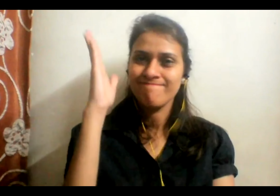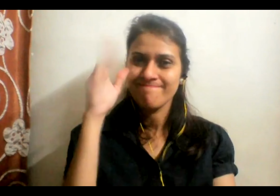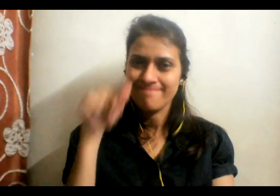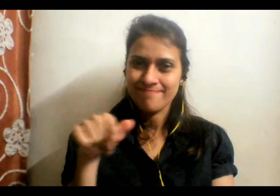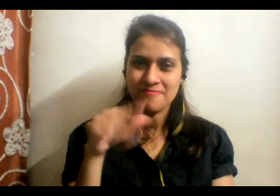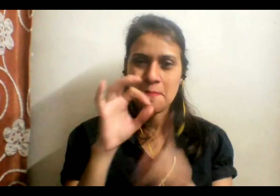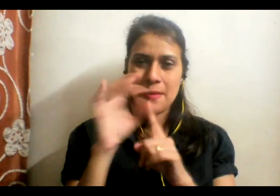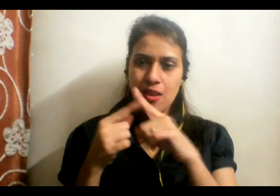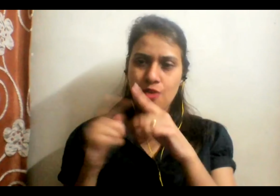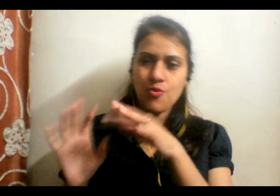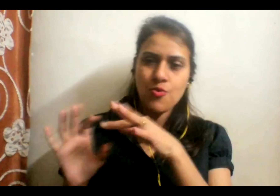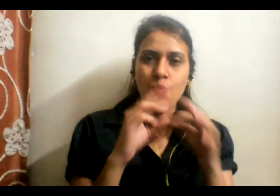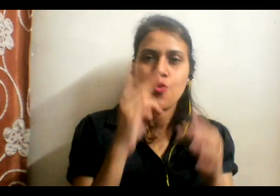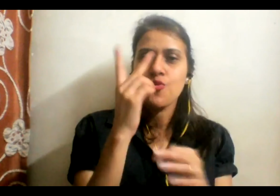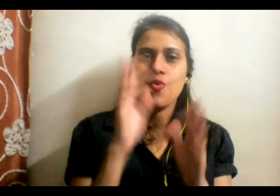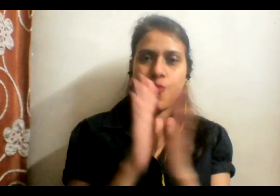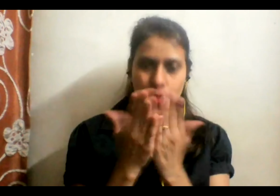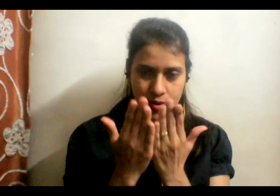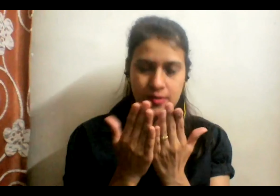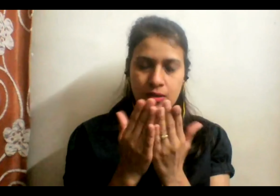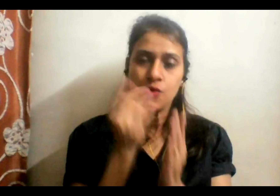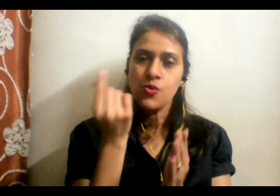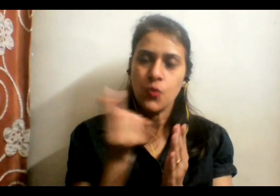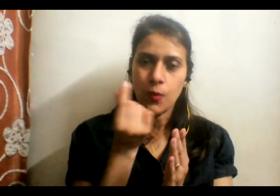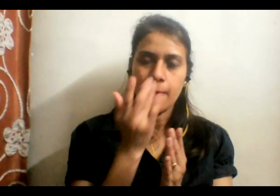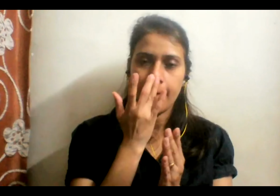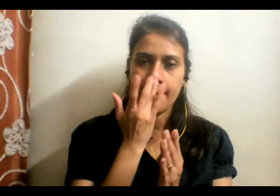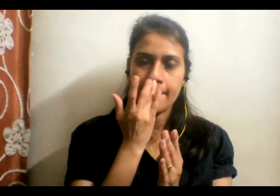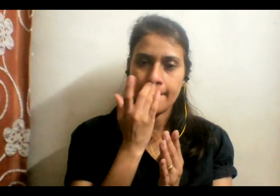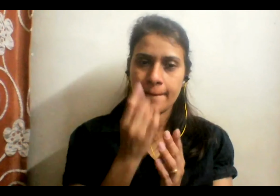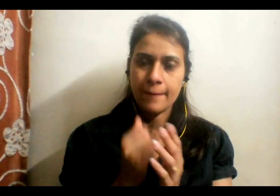And here is a link which might be useful. It's again,